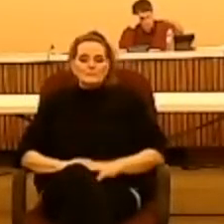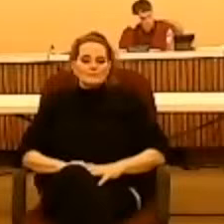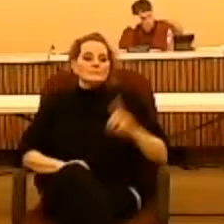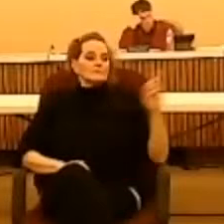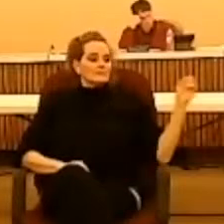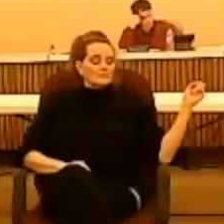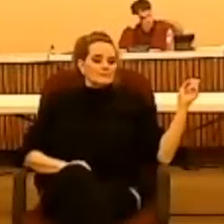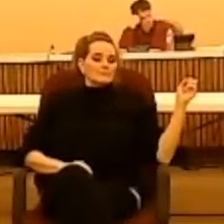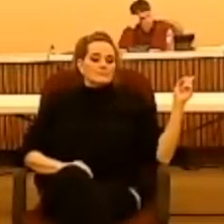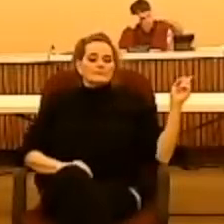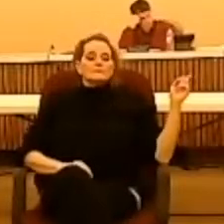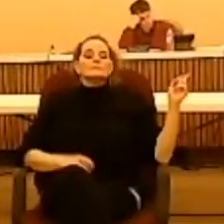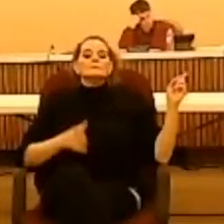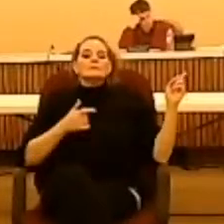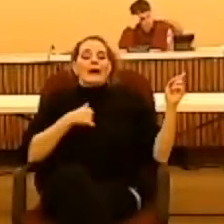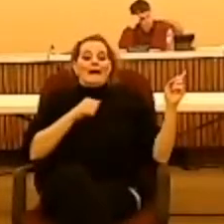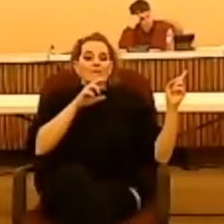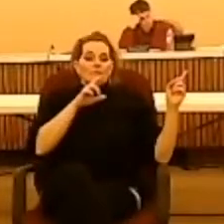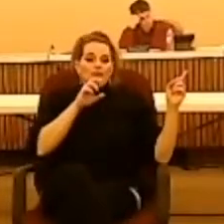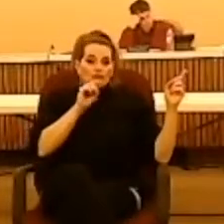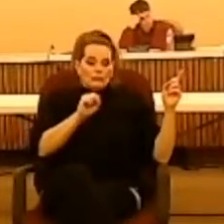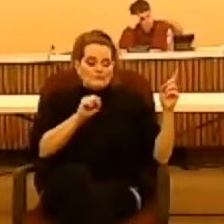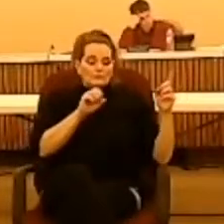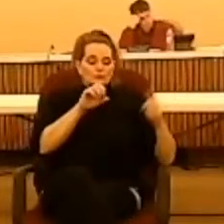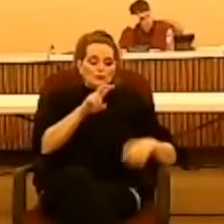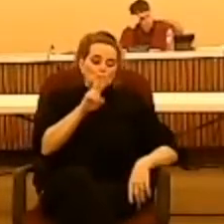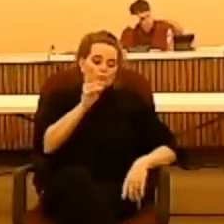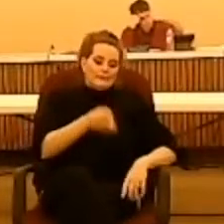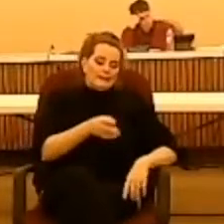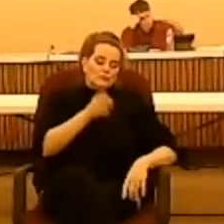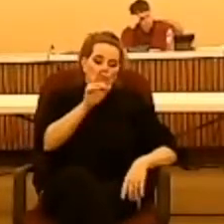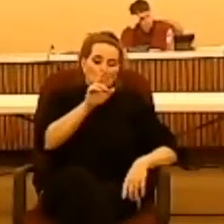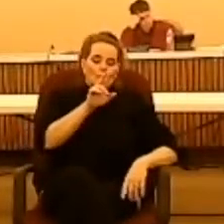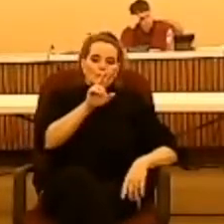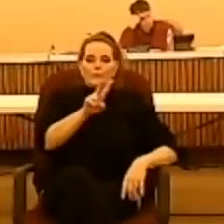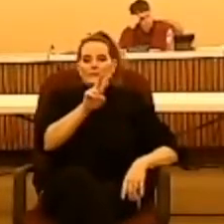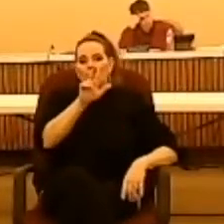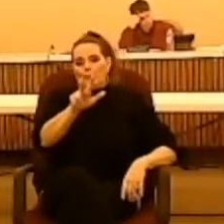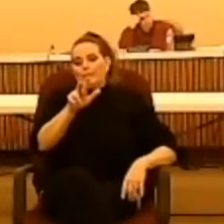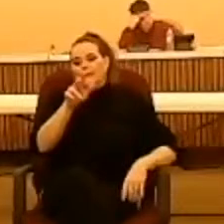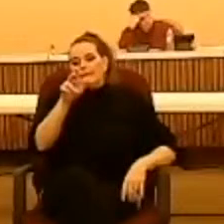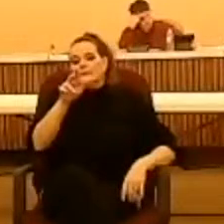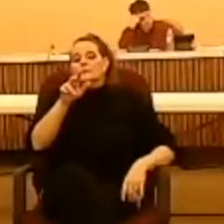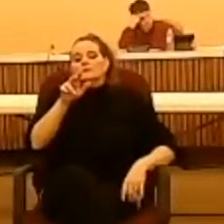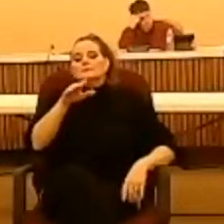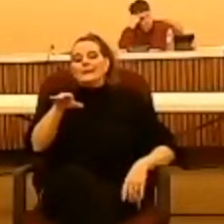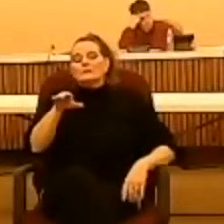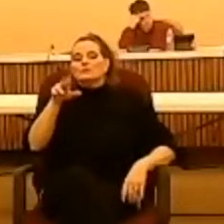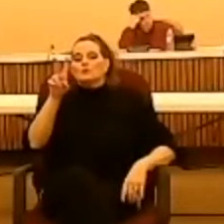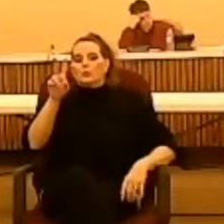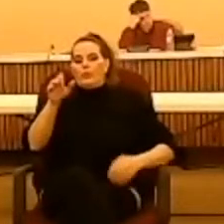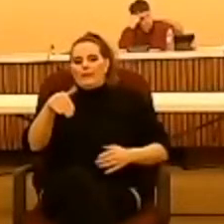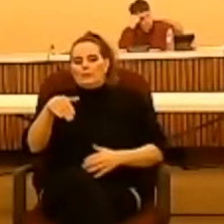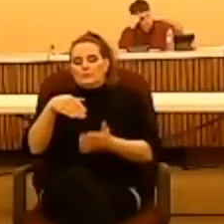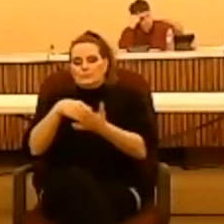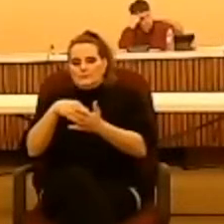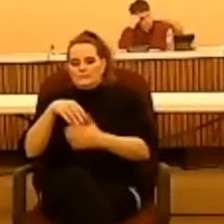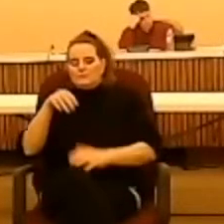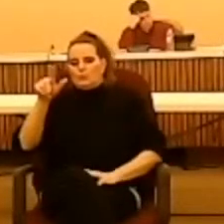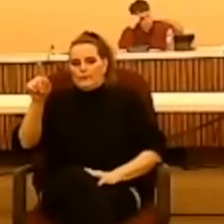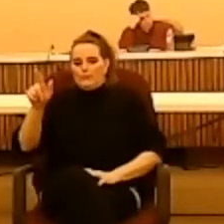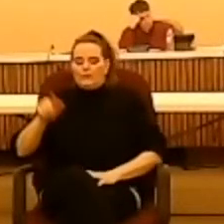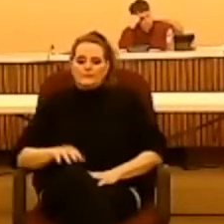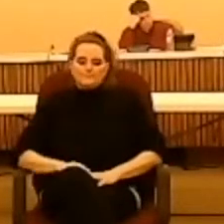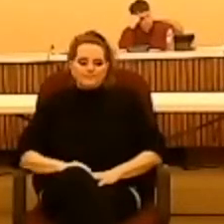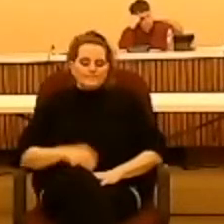Mr. Supervisor and fellow board members, I have Resolution 2-23, 2021, to declare an item surplus material from the Parks